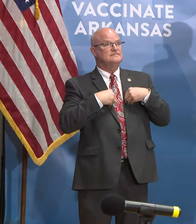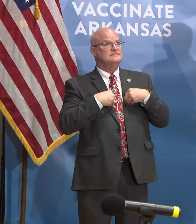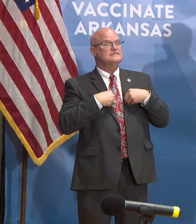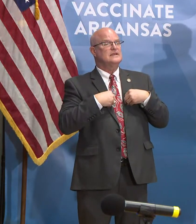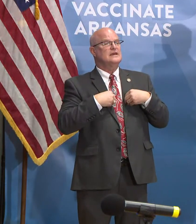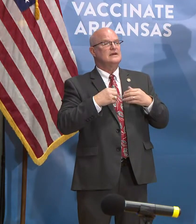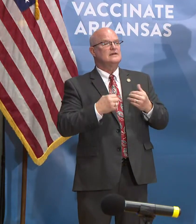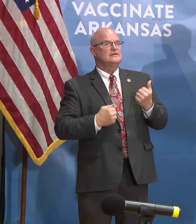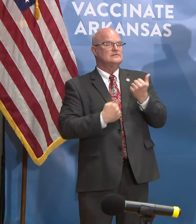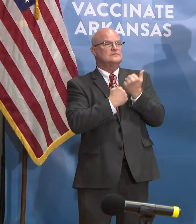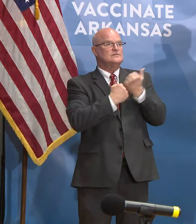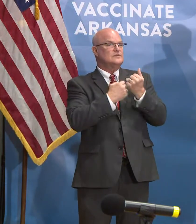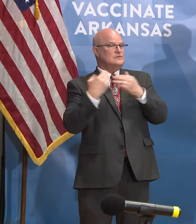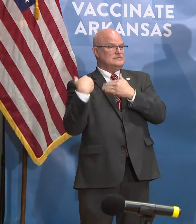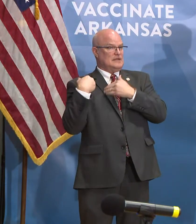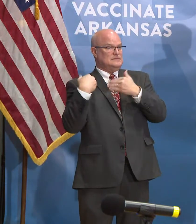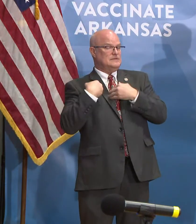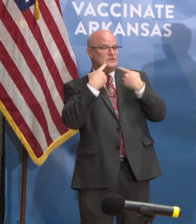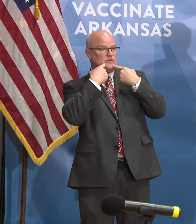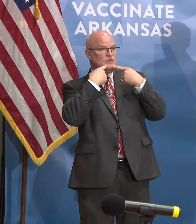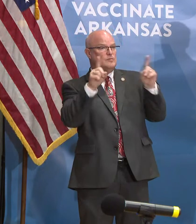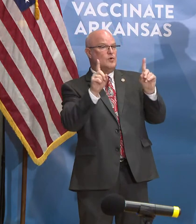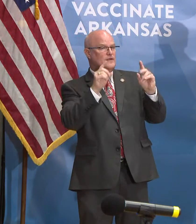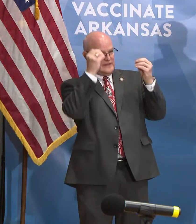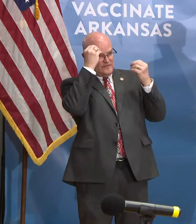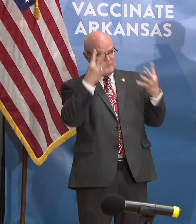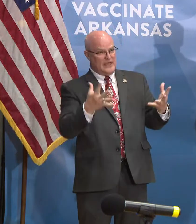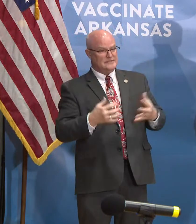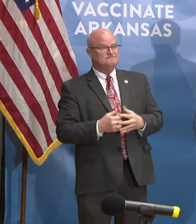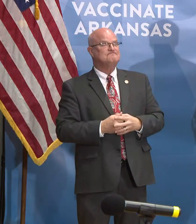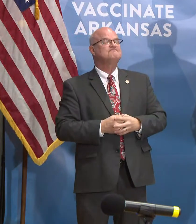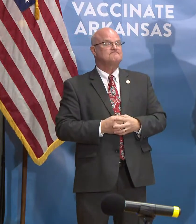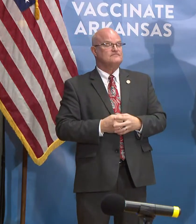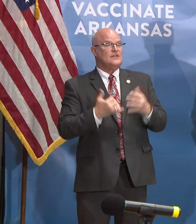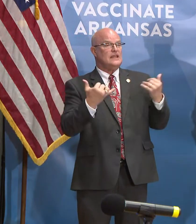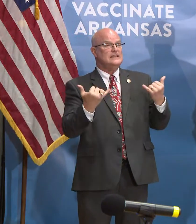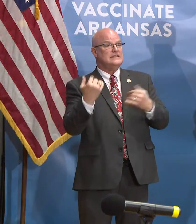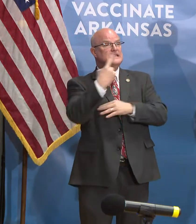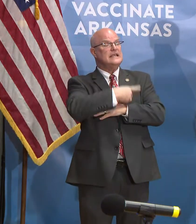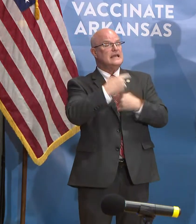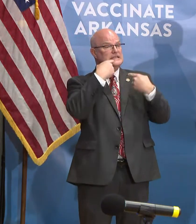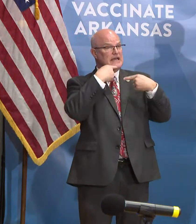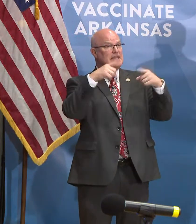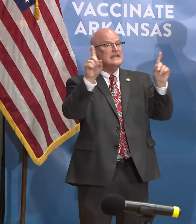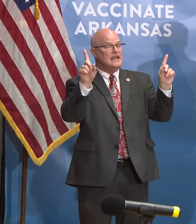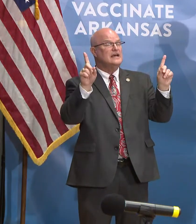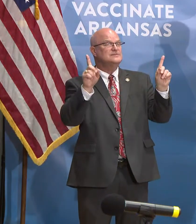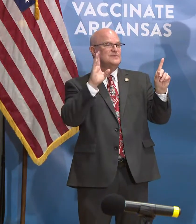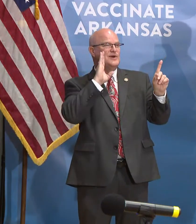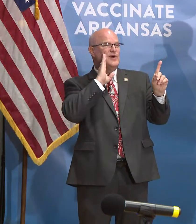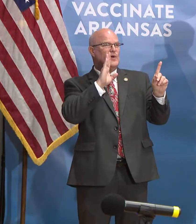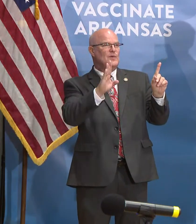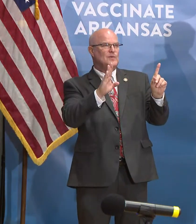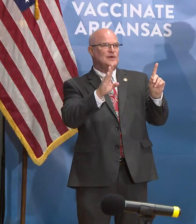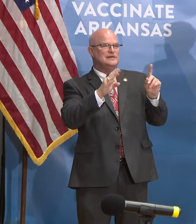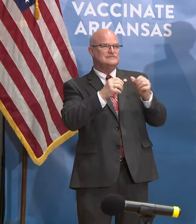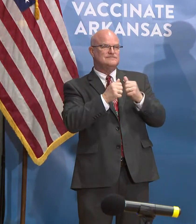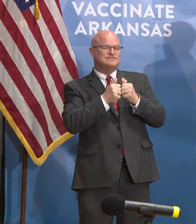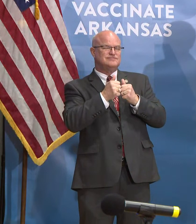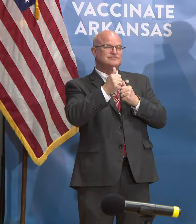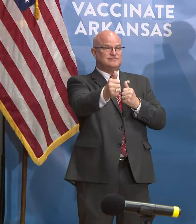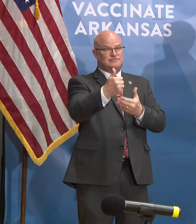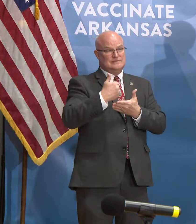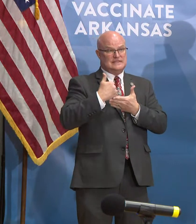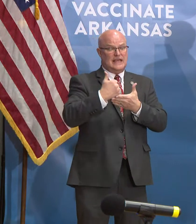steps to report that information. And today's announcement will go some distance to help